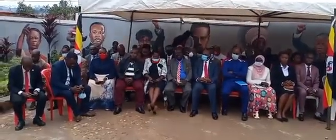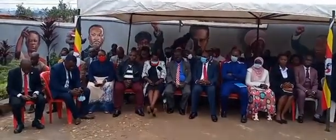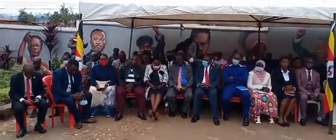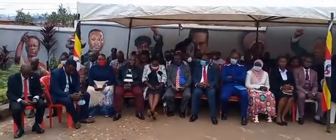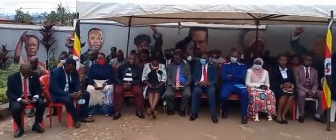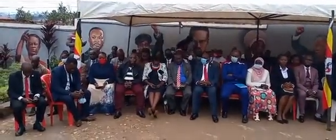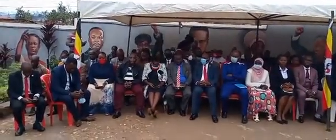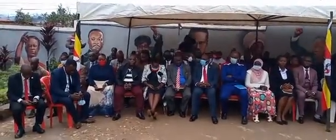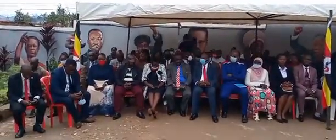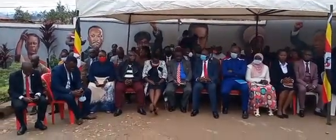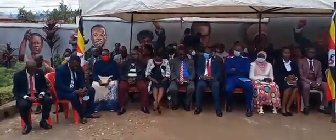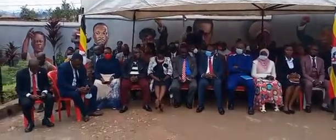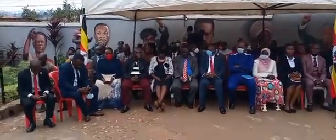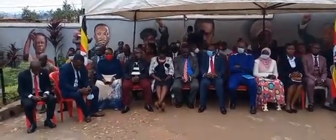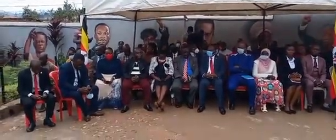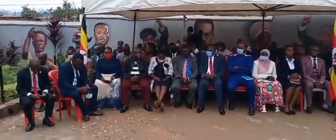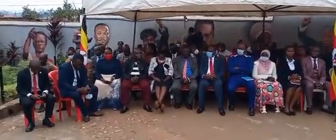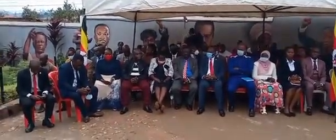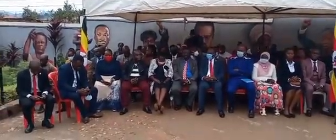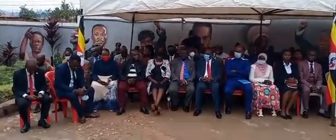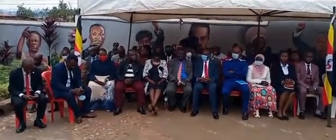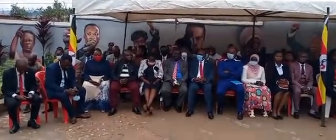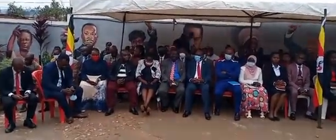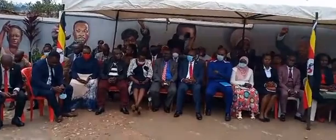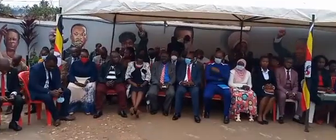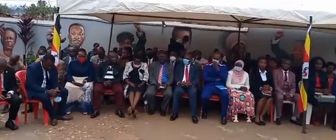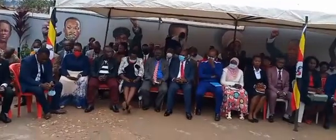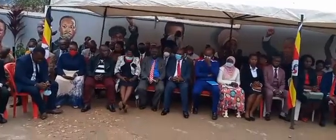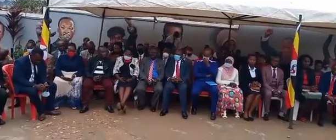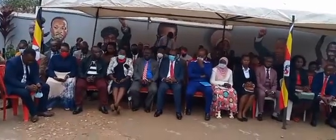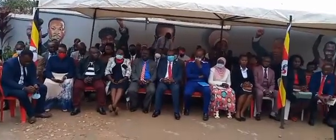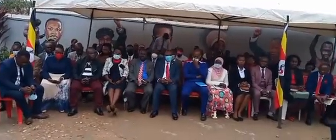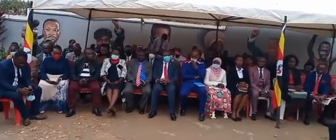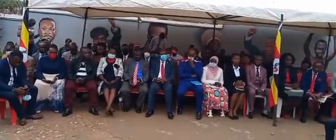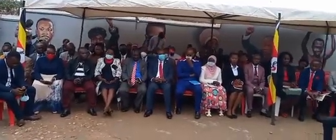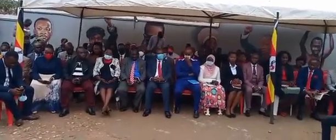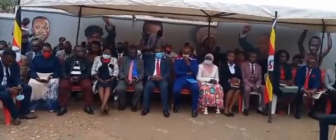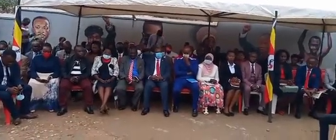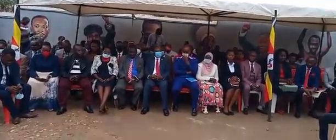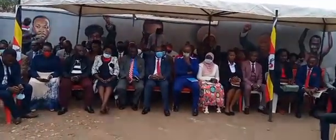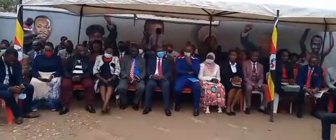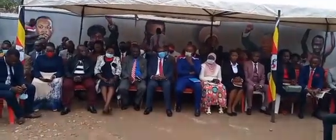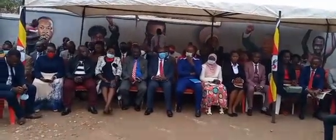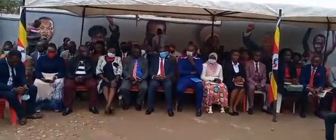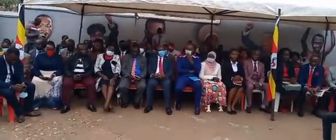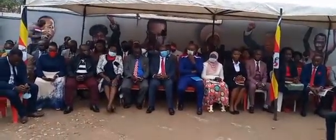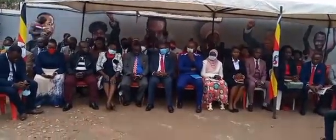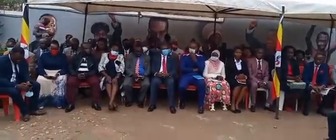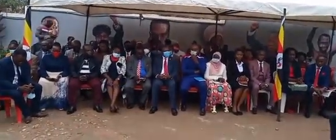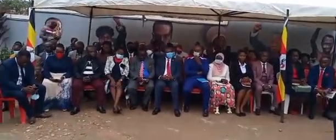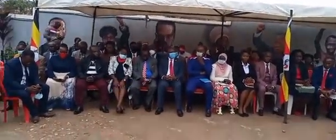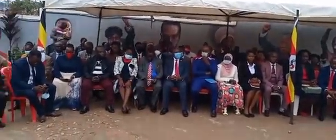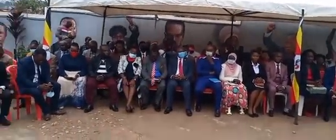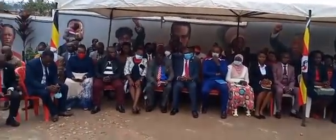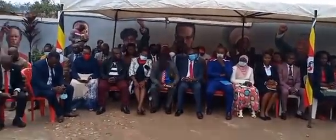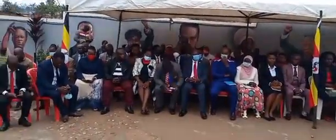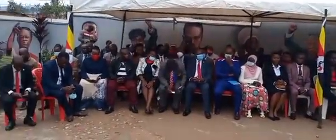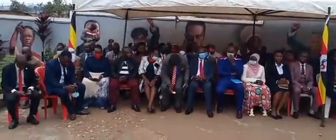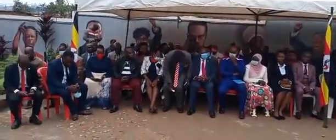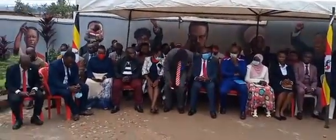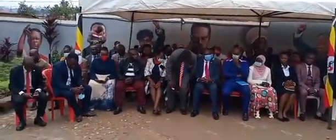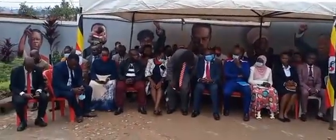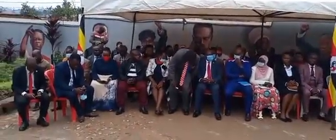be doing that in bits. However, first invite our deputy president from Eastern Uganda, the